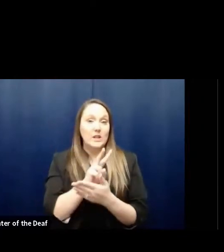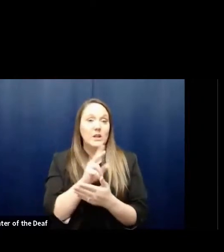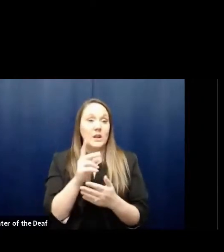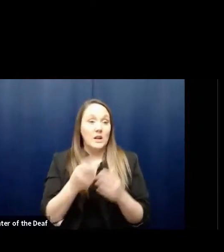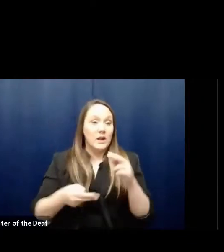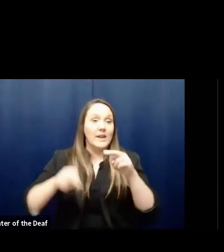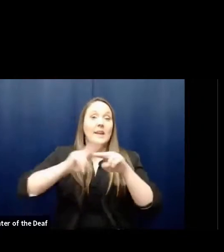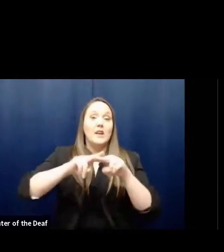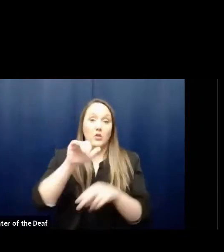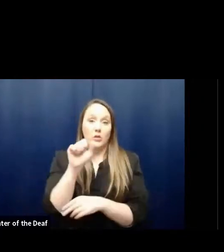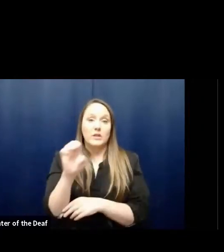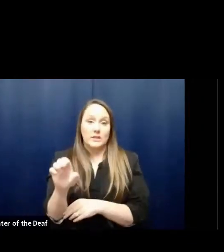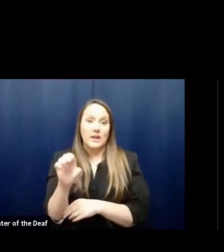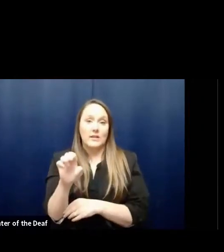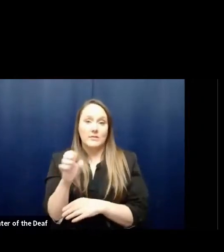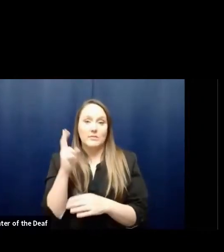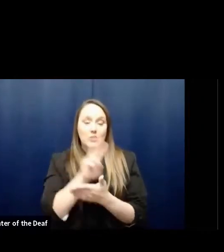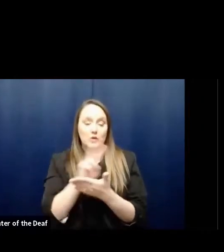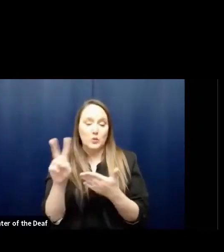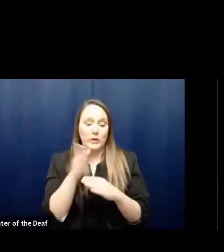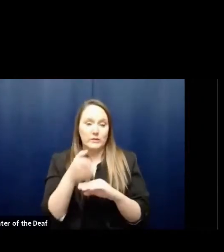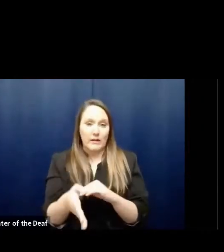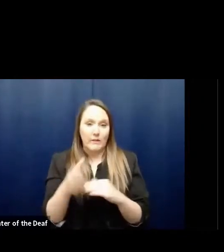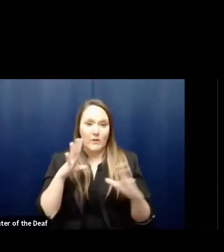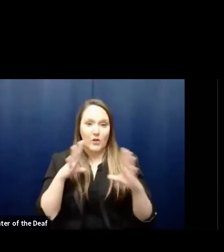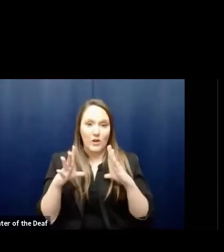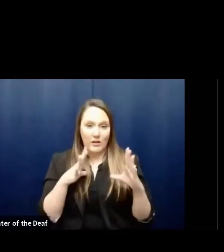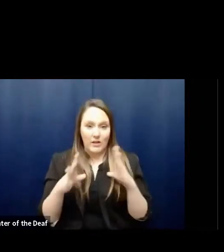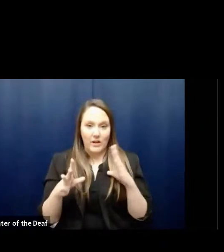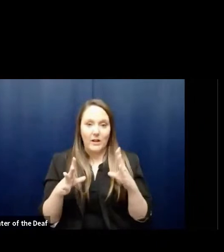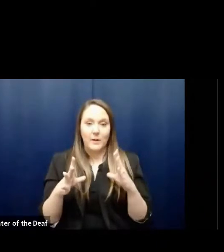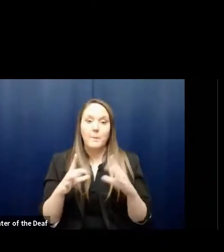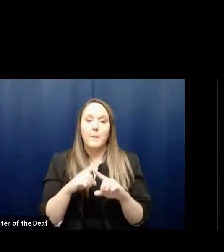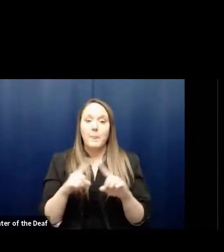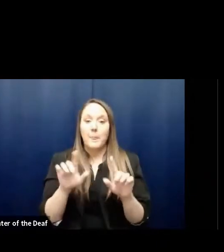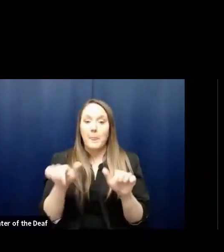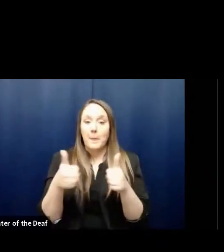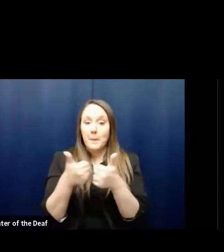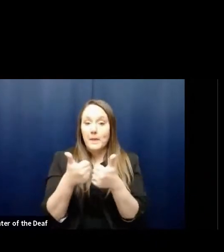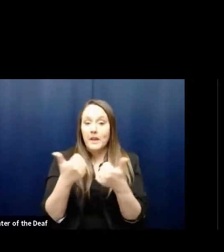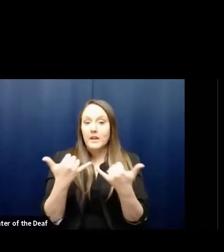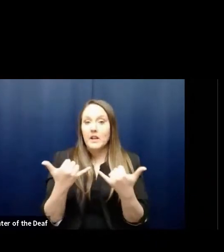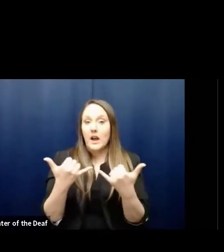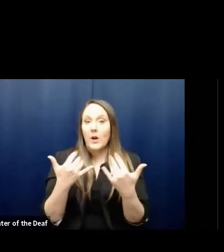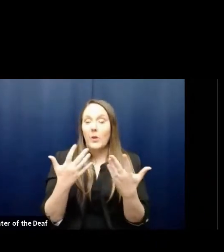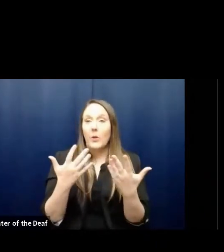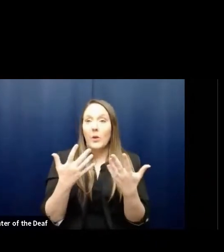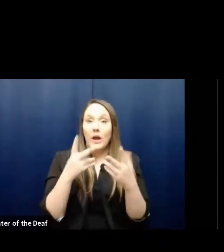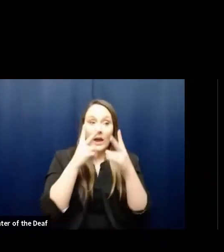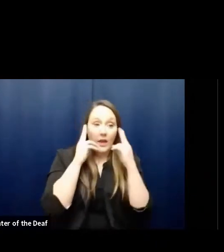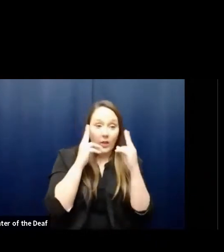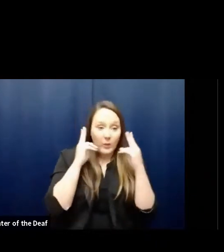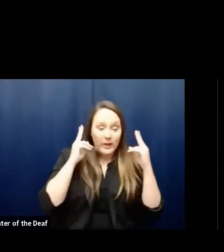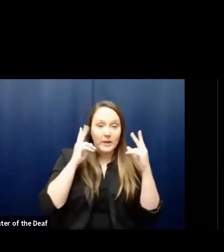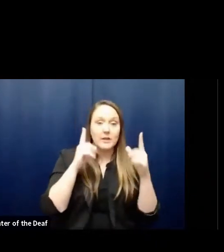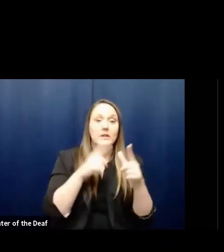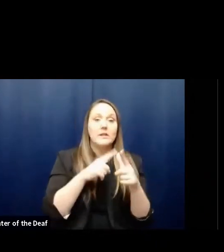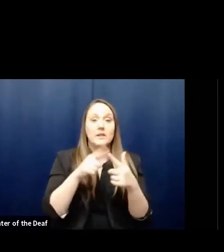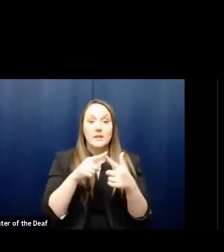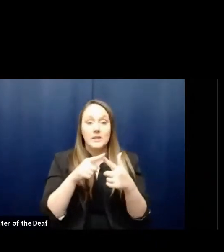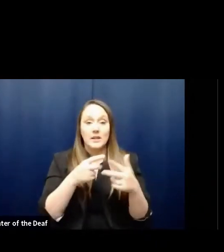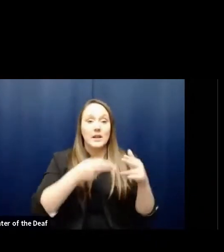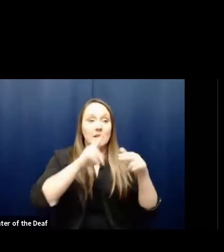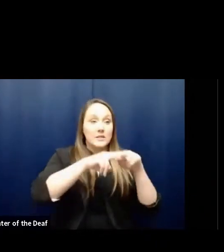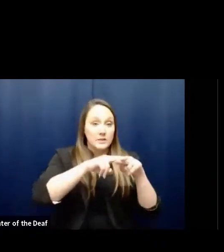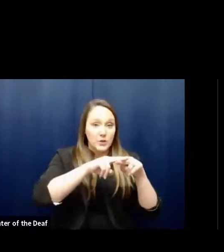The challenge where we are now is we had I keep wanting to call it Halloween, Thanksgiving. We had Halloween, we had a spike